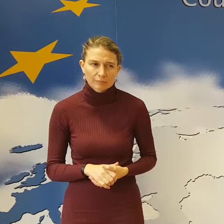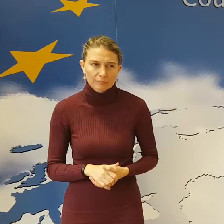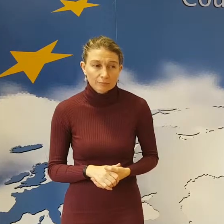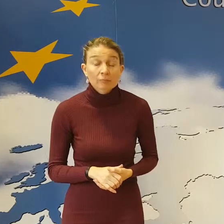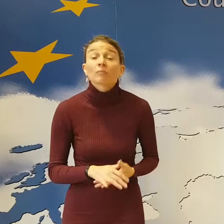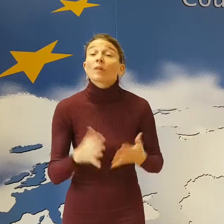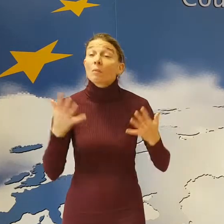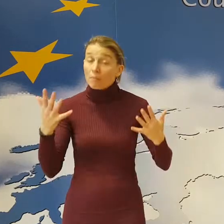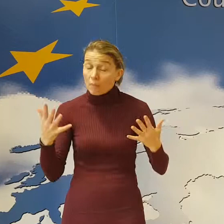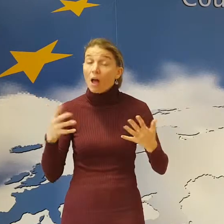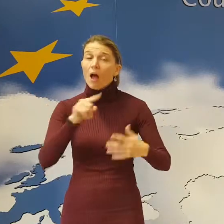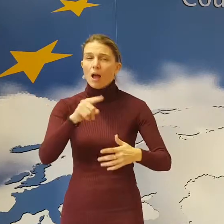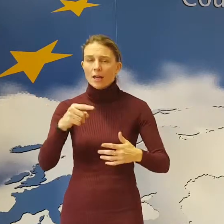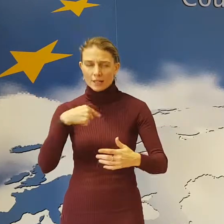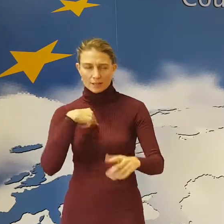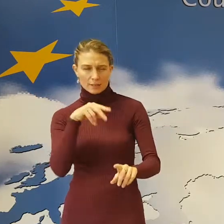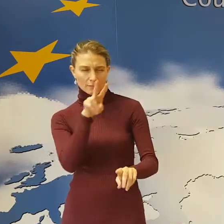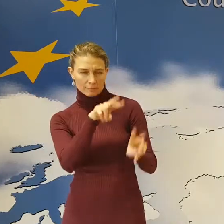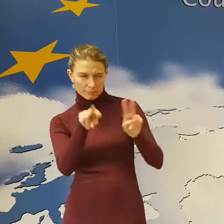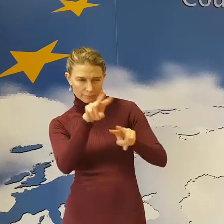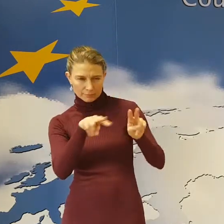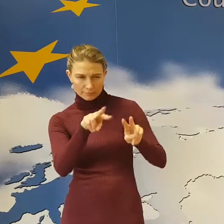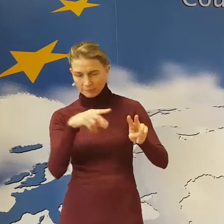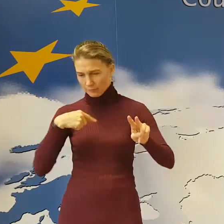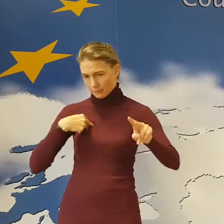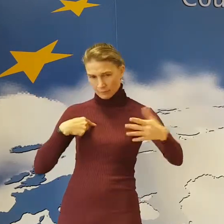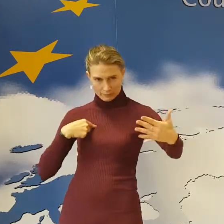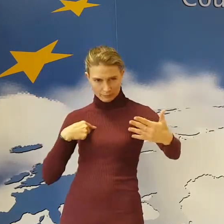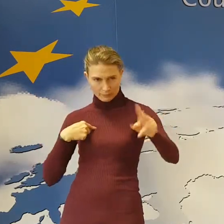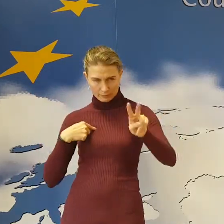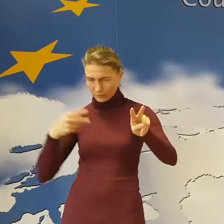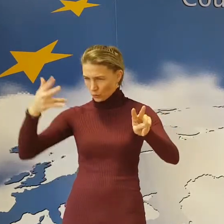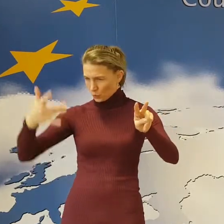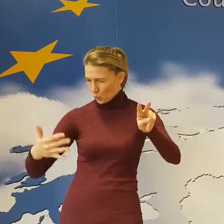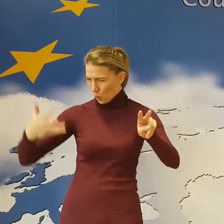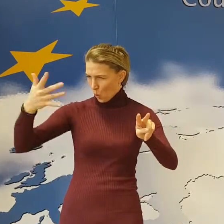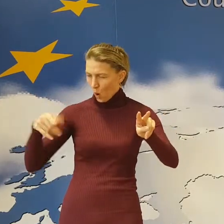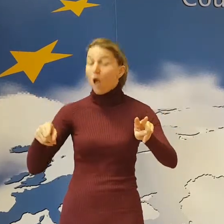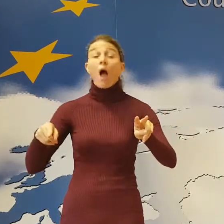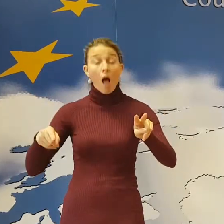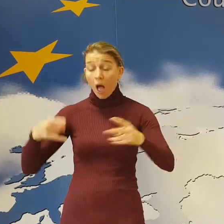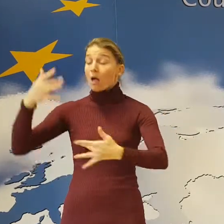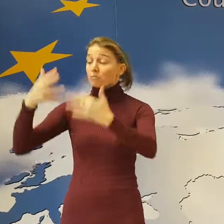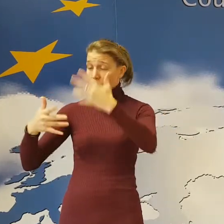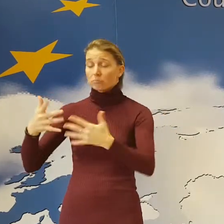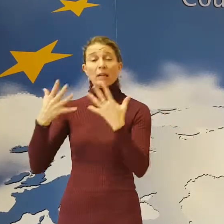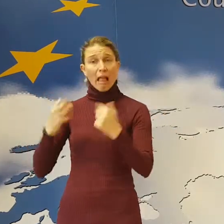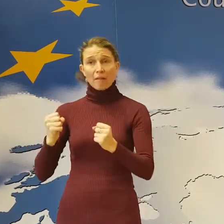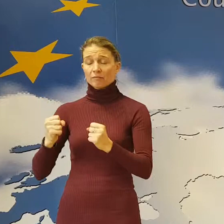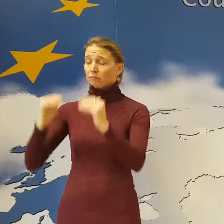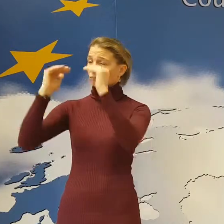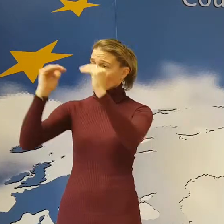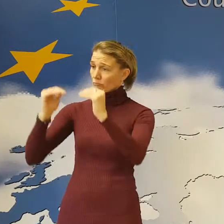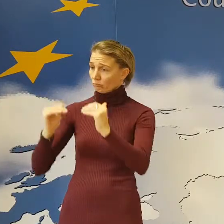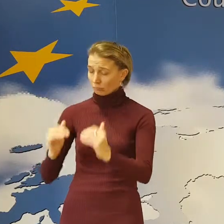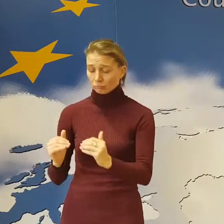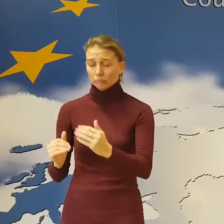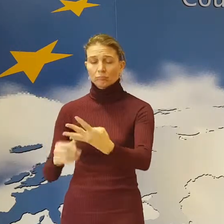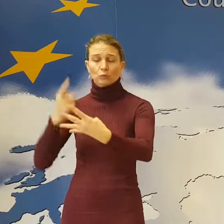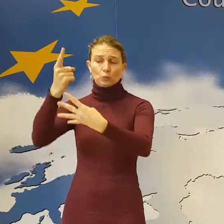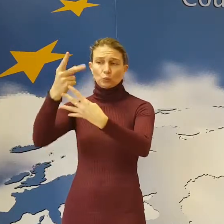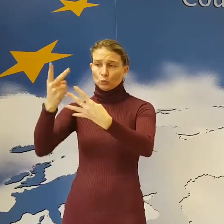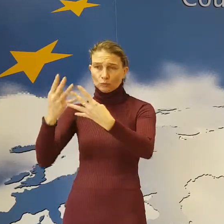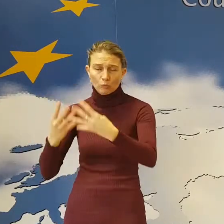Once you have thought about how you want to score a test and you did the scoring actually, you want